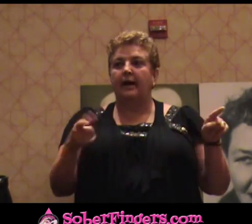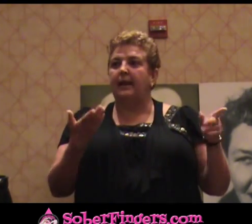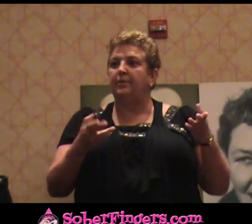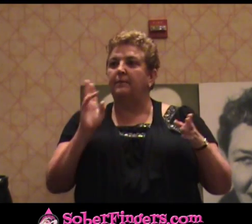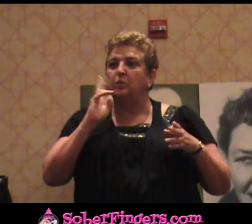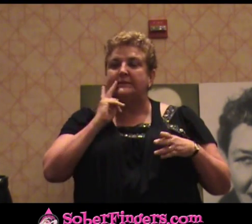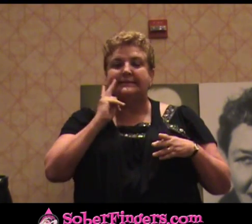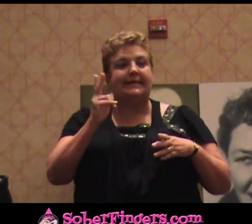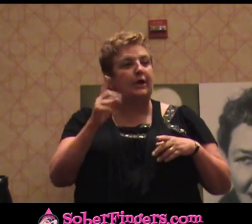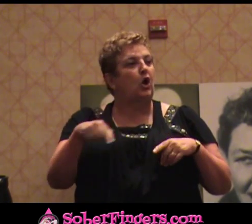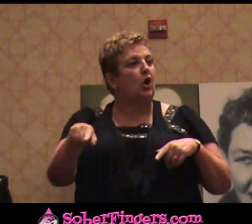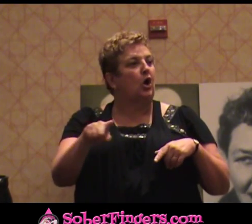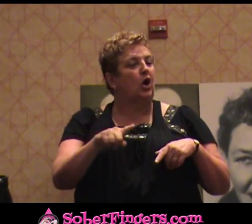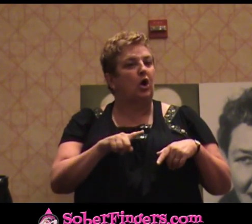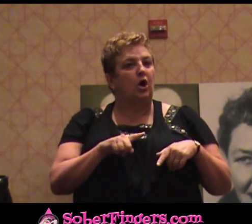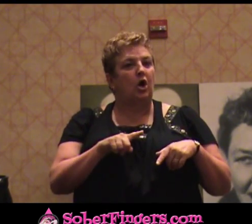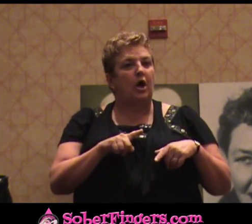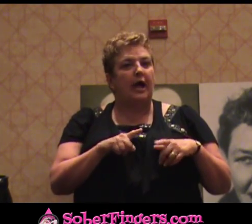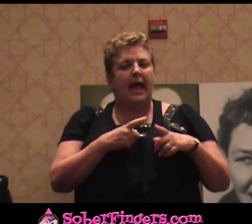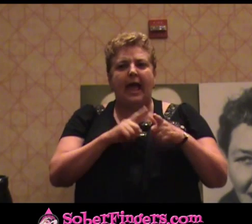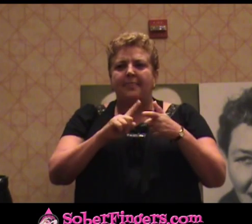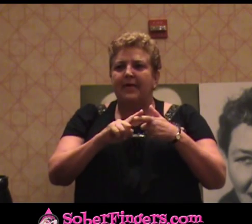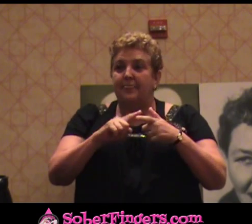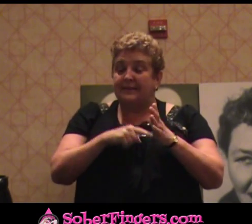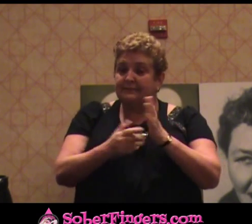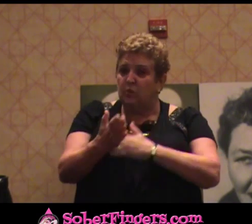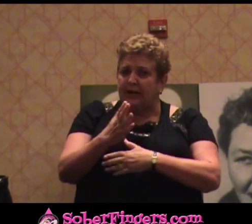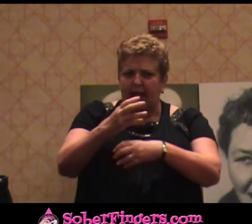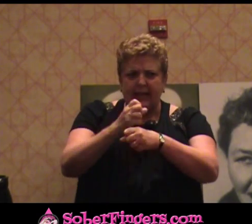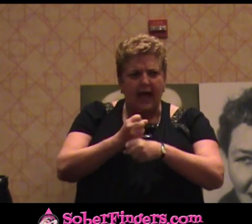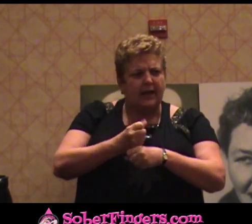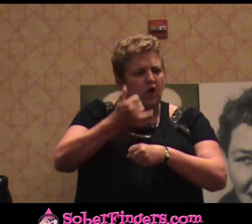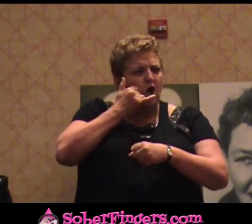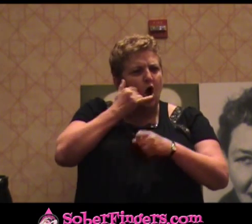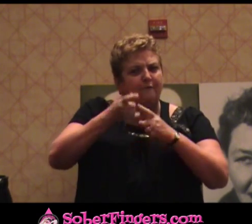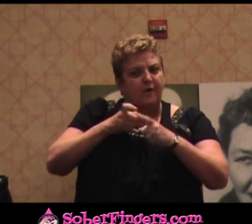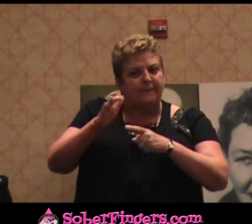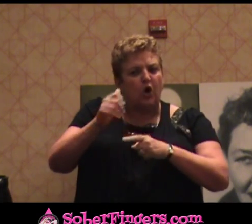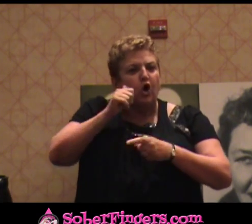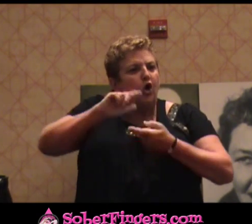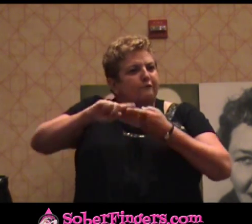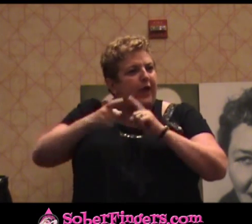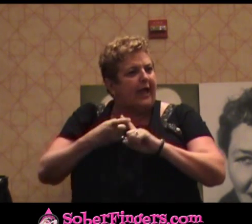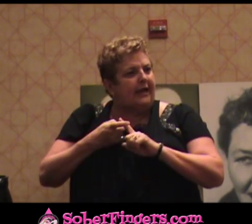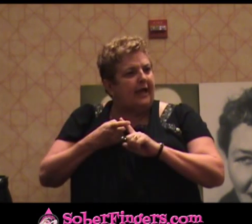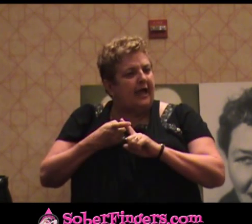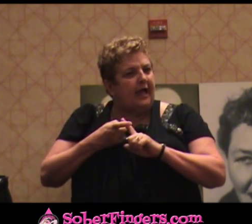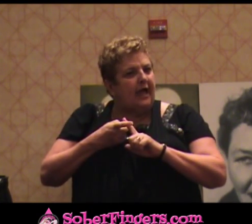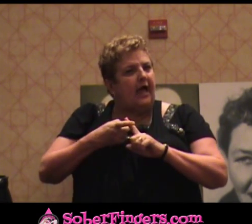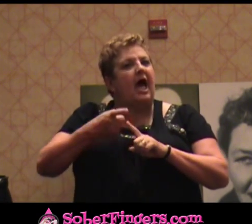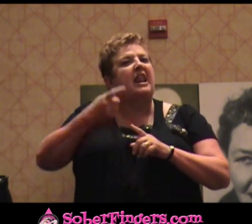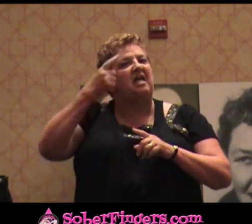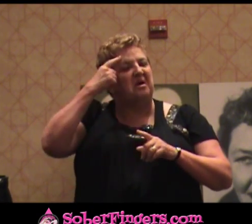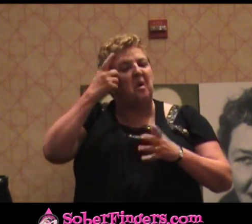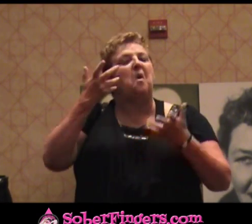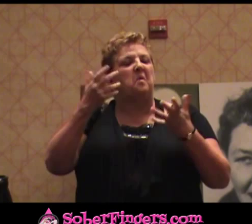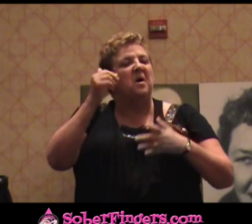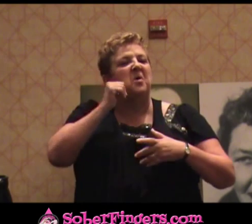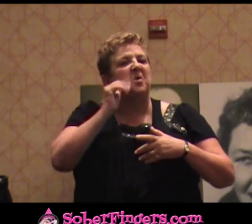I saw a call from her girlfriend this morning, and I thought, her girlfriend was going to call me and tell me that she'll be here and expect her